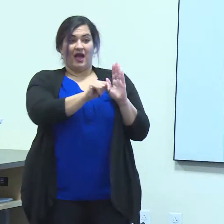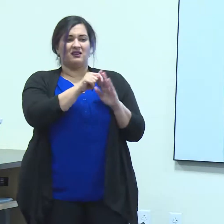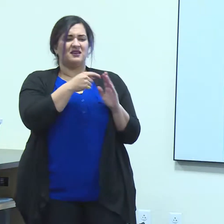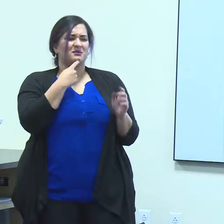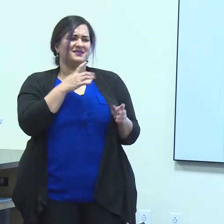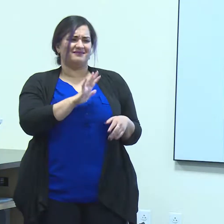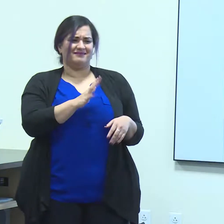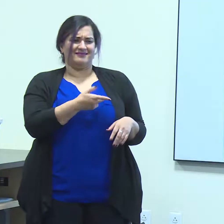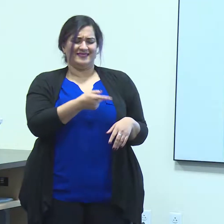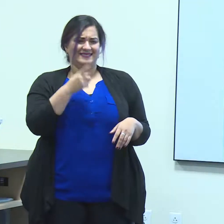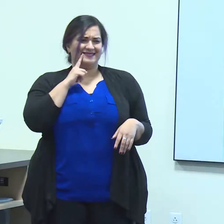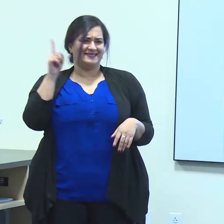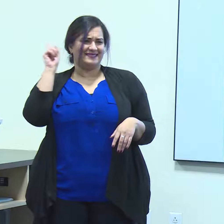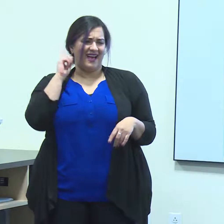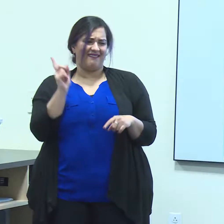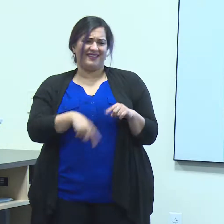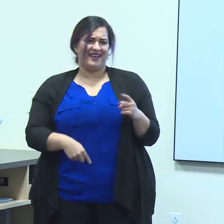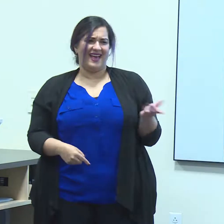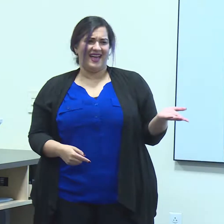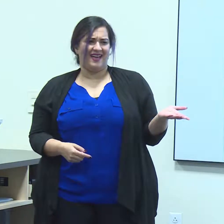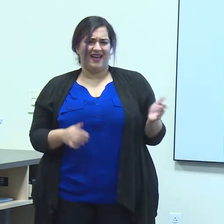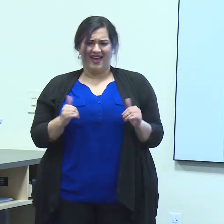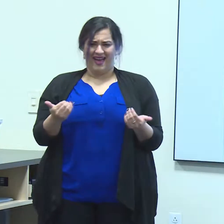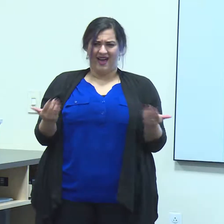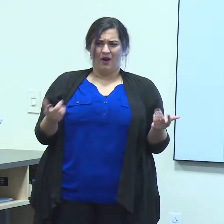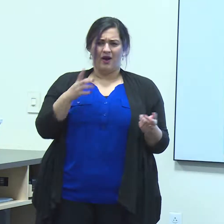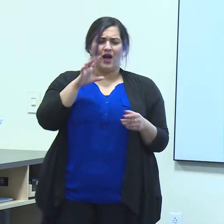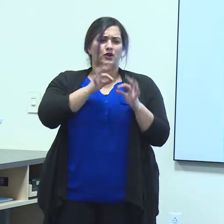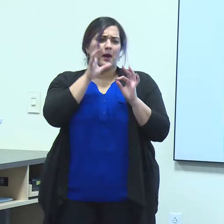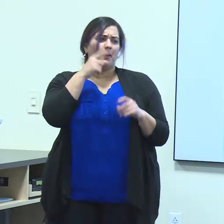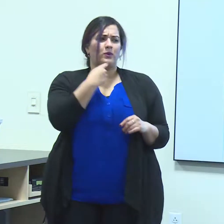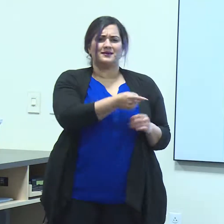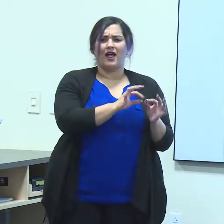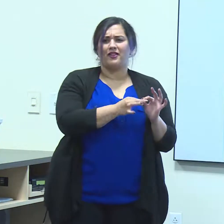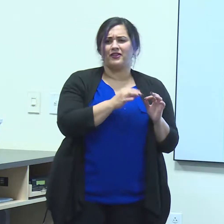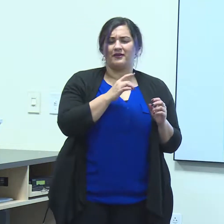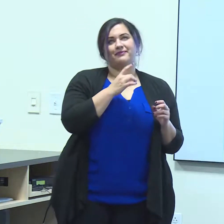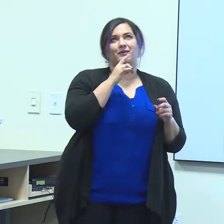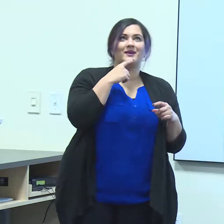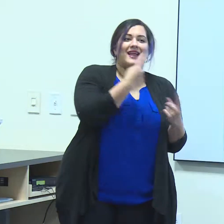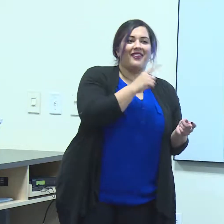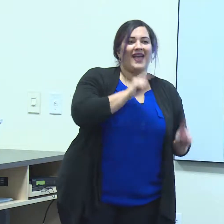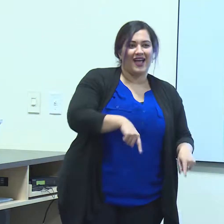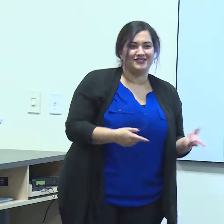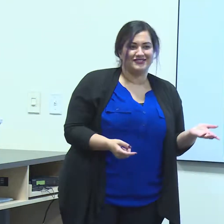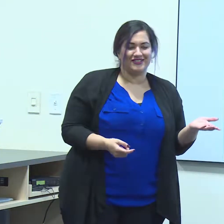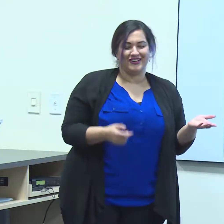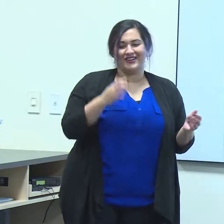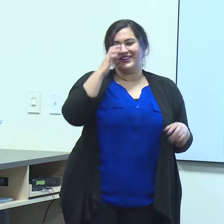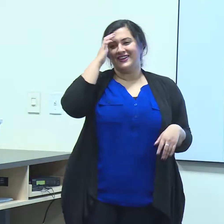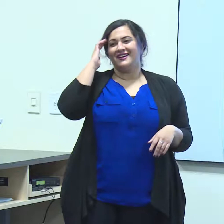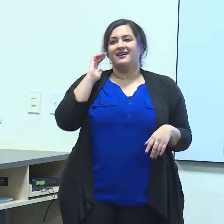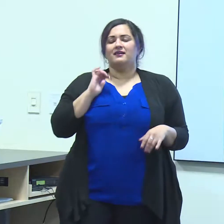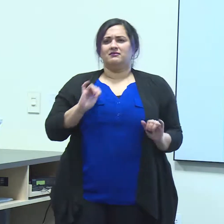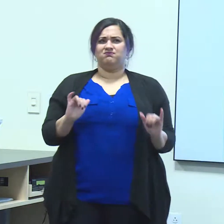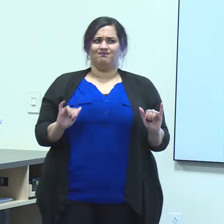try. My teacher at that time said, "You're deaf, you can't do this. How are you going to compete? I mean, you're going to tell, the interpreter will tell you the